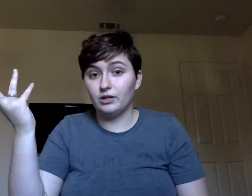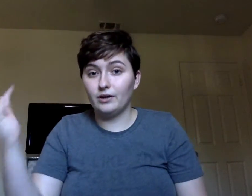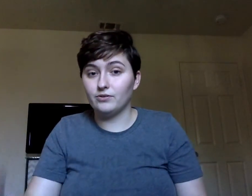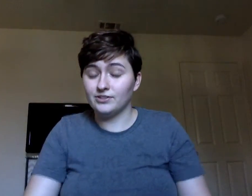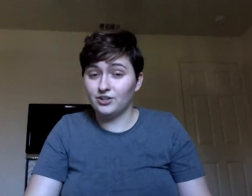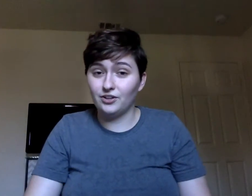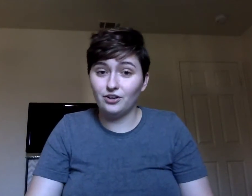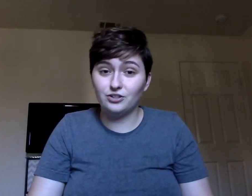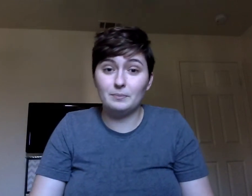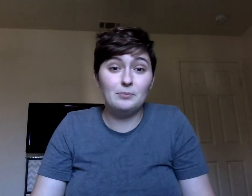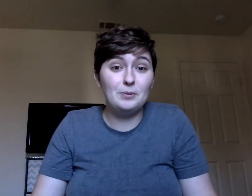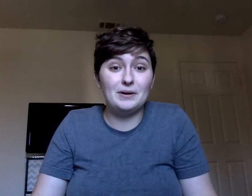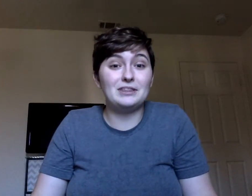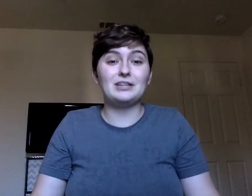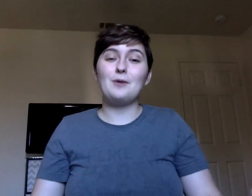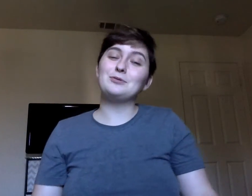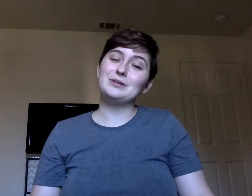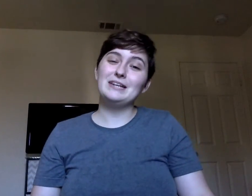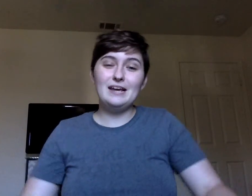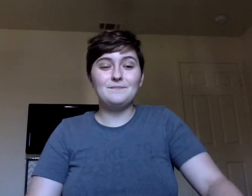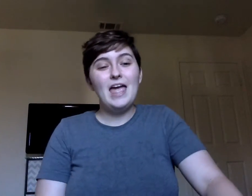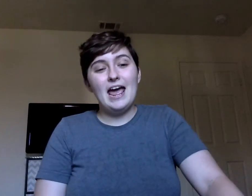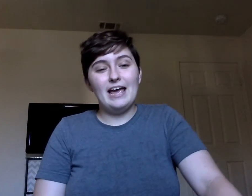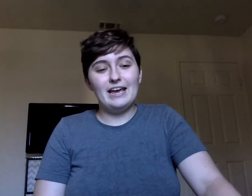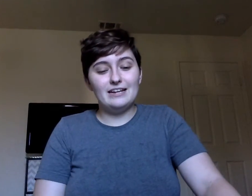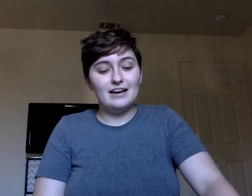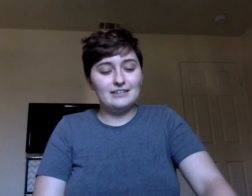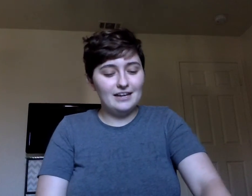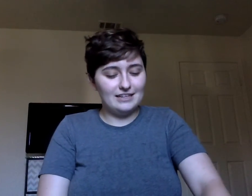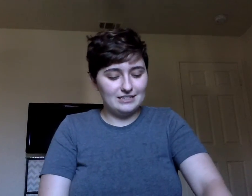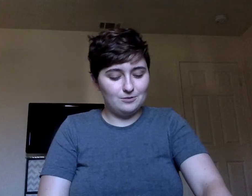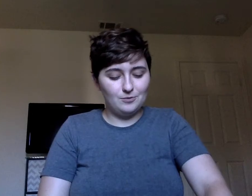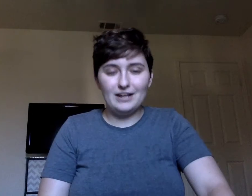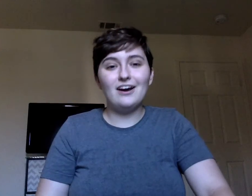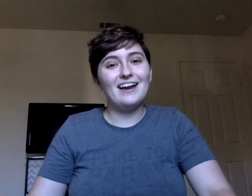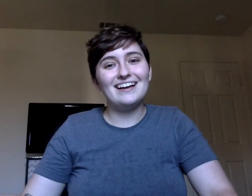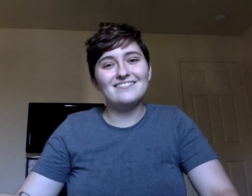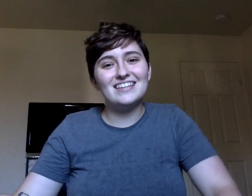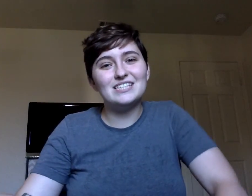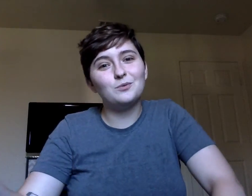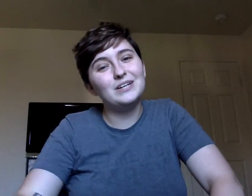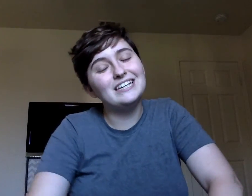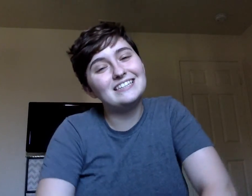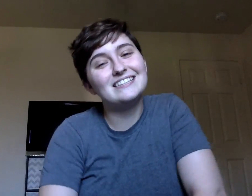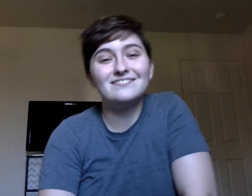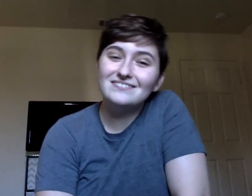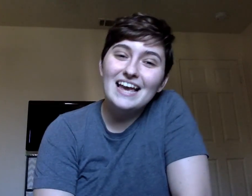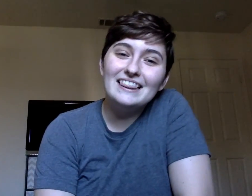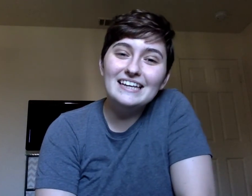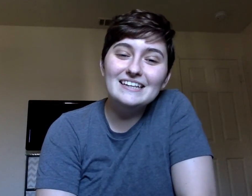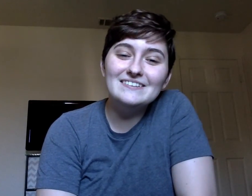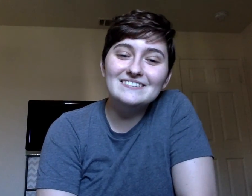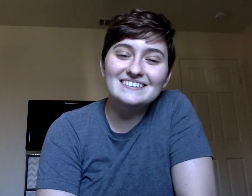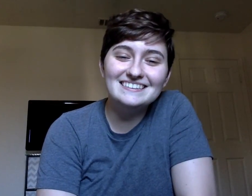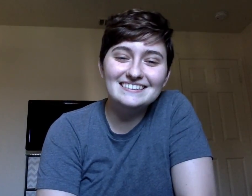it goes into our long-term memory. But I thought that was really neat. And yeah, that's what I got out of this week's. Thank you.